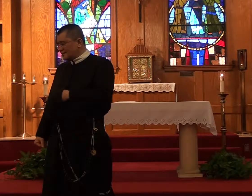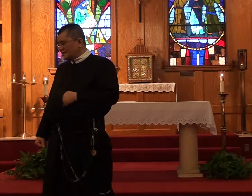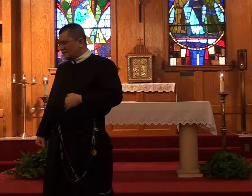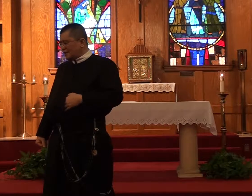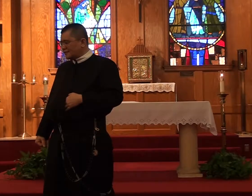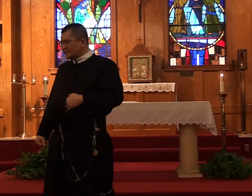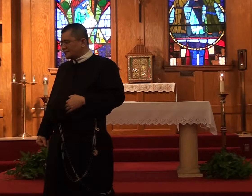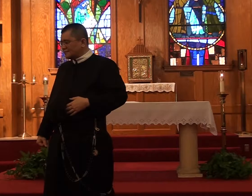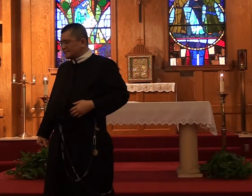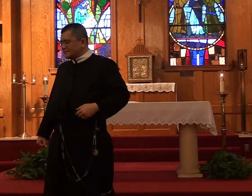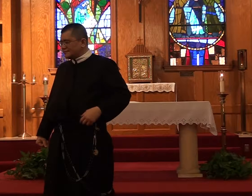Okay, carry on.